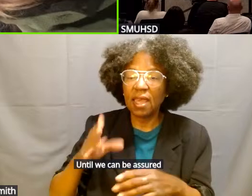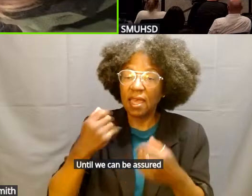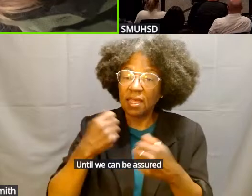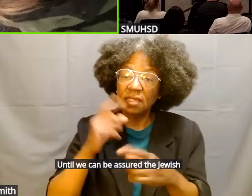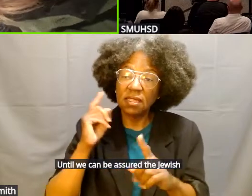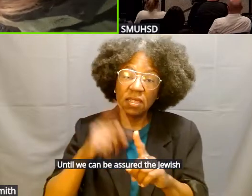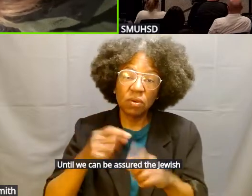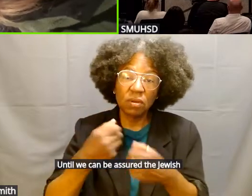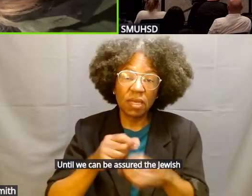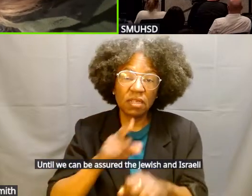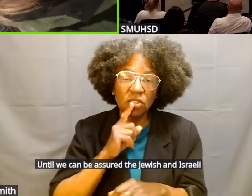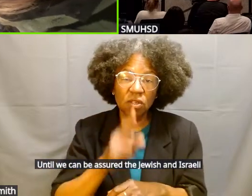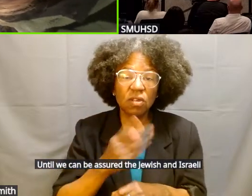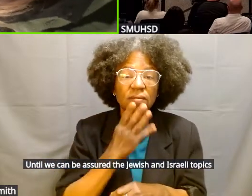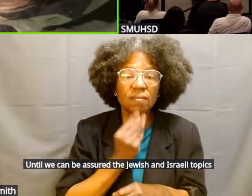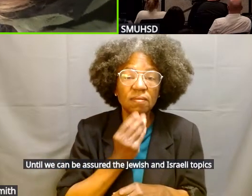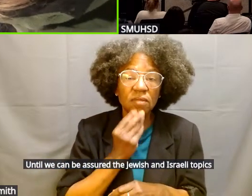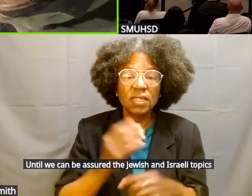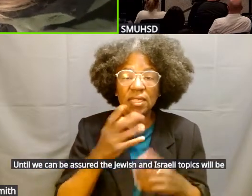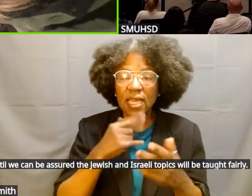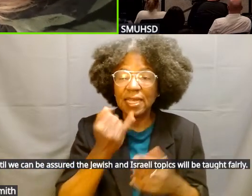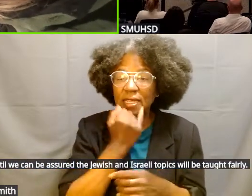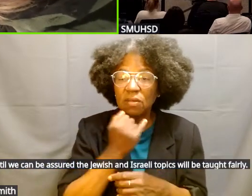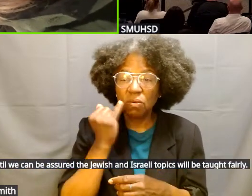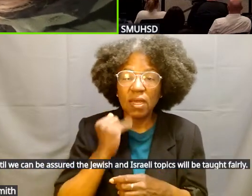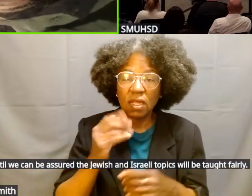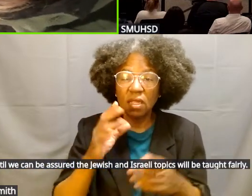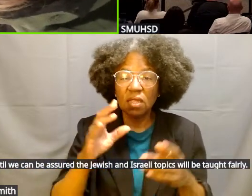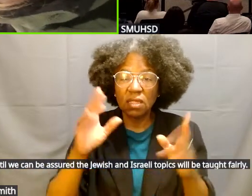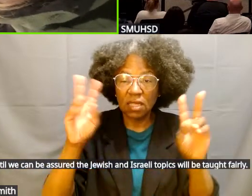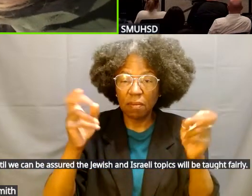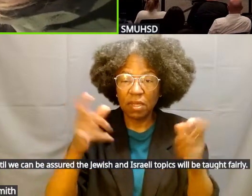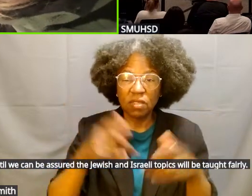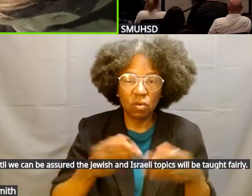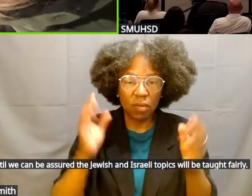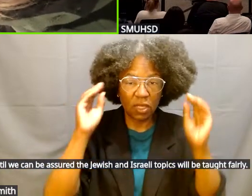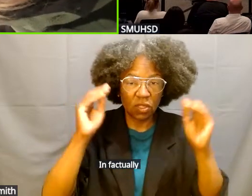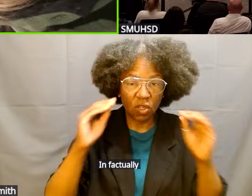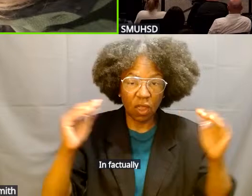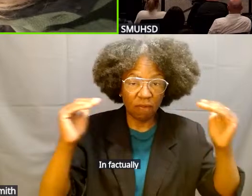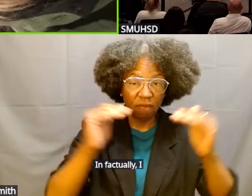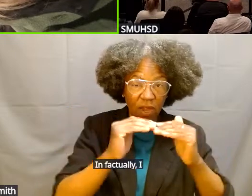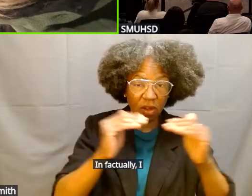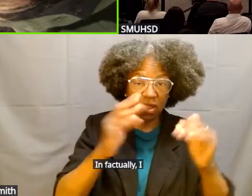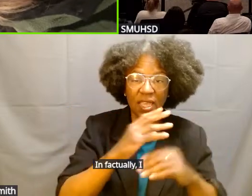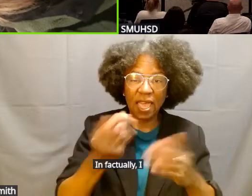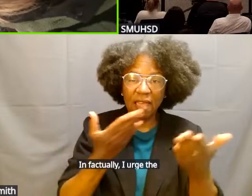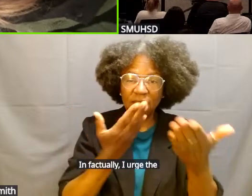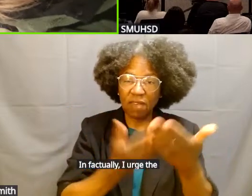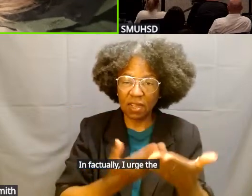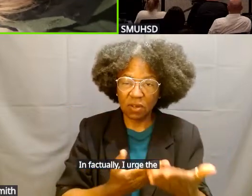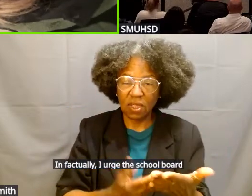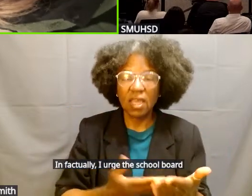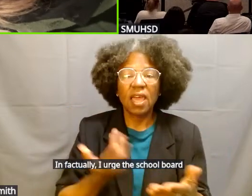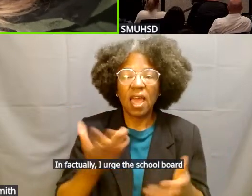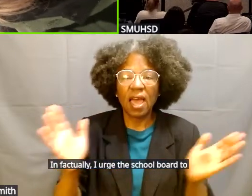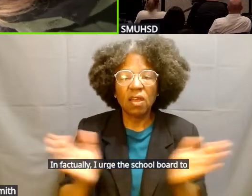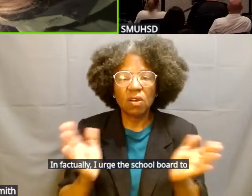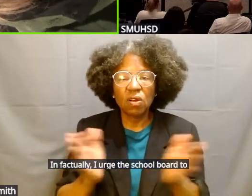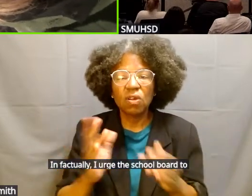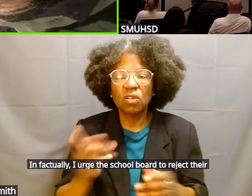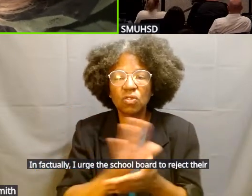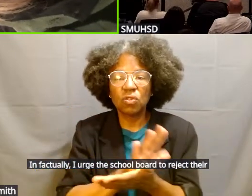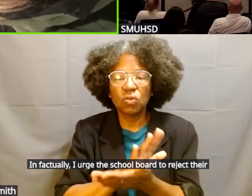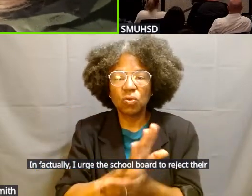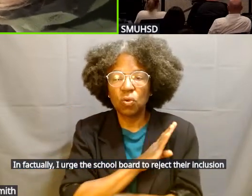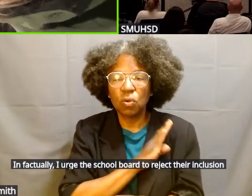Israeli topics will be taught fairly and factually, I urge the school board to reject their inclusion on